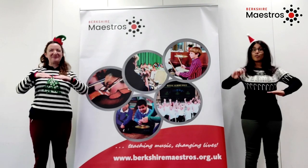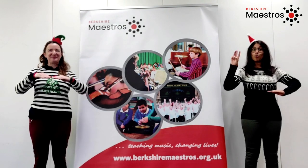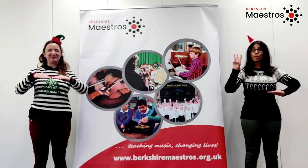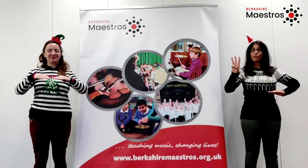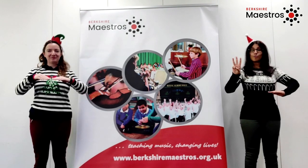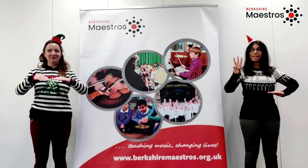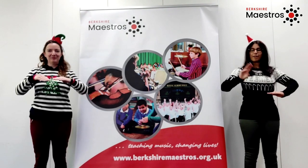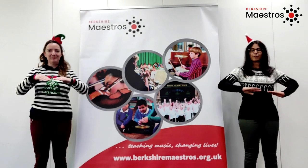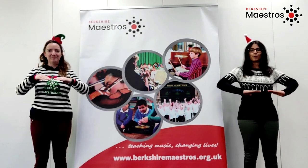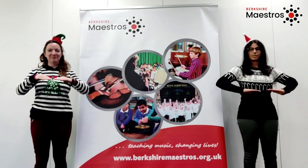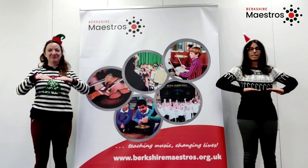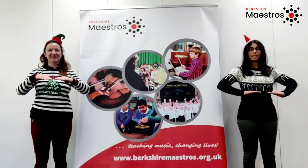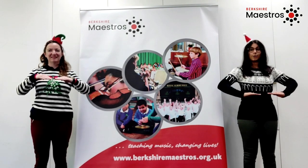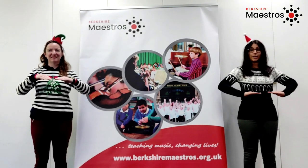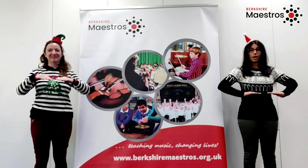floor three, everybody. Here we go.